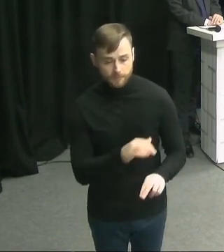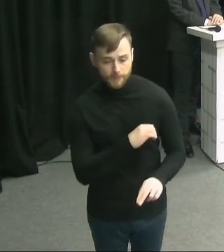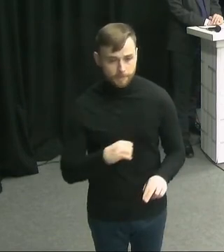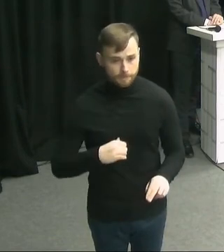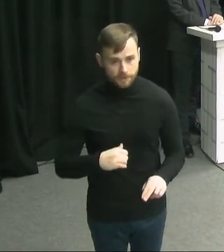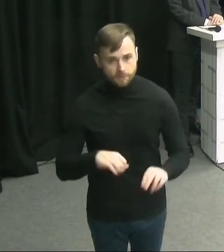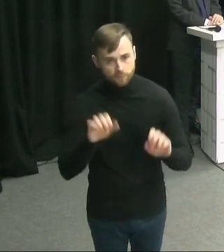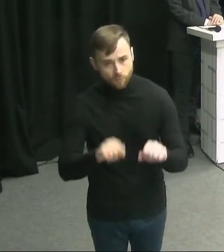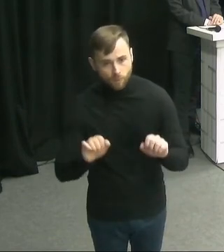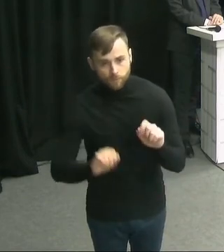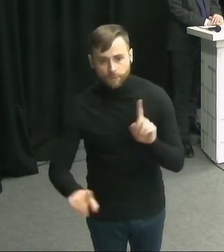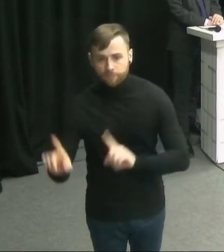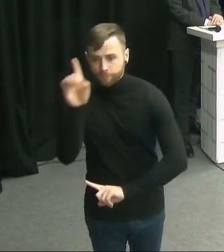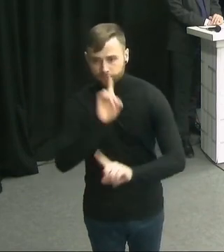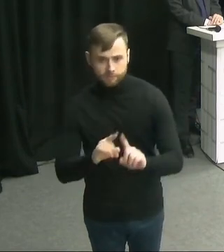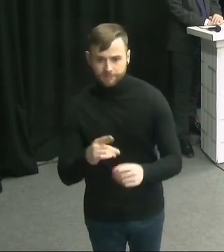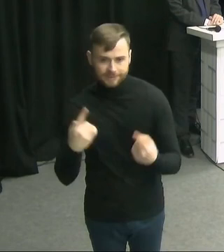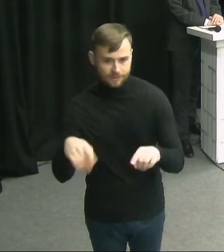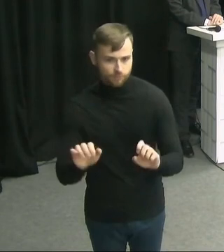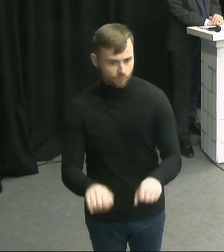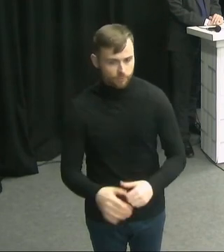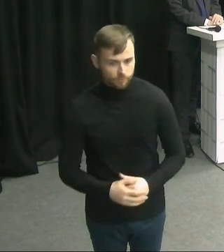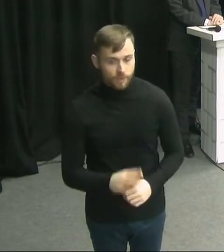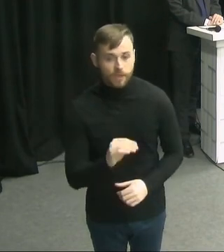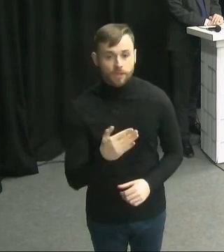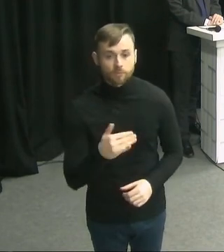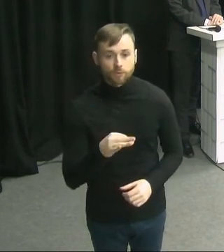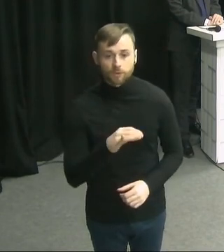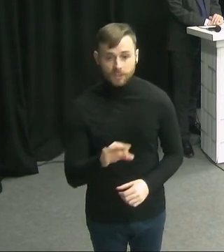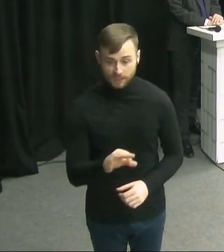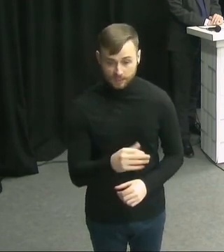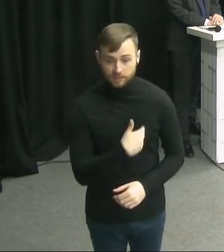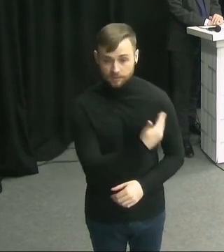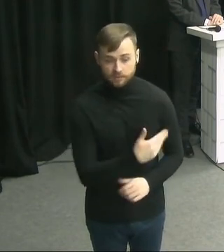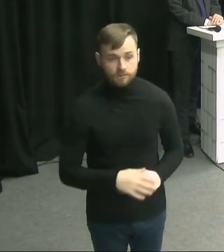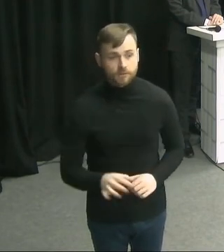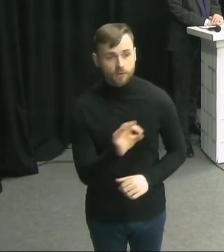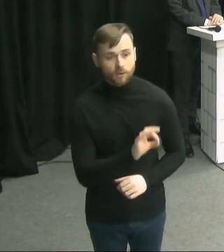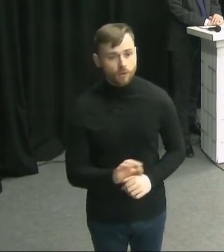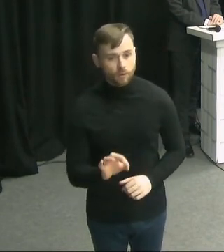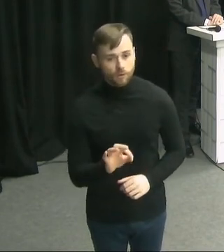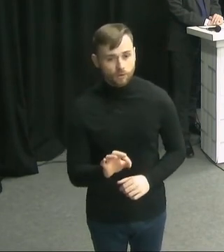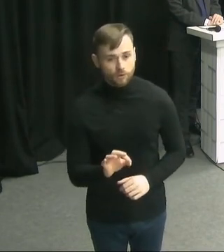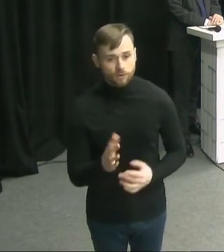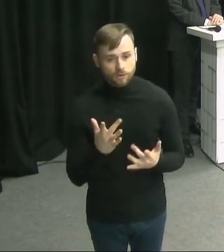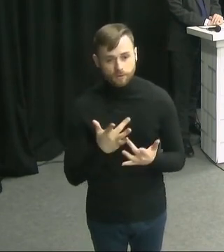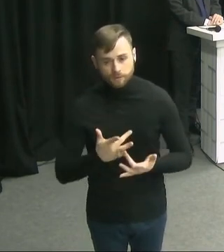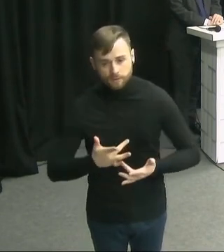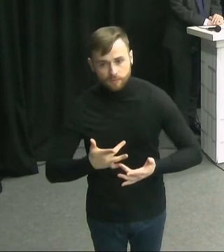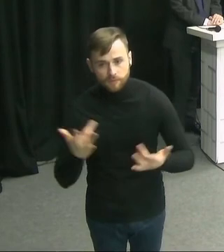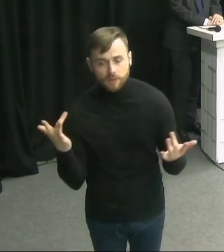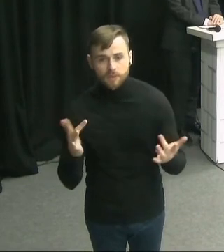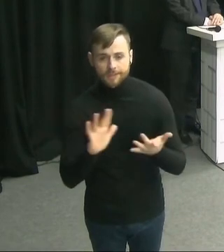cheat. Thank you. Professor Eimutis. Thank you. Well, plagiarism